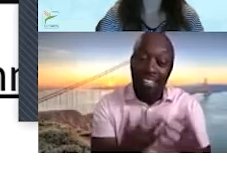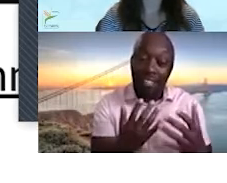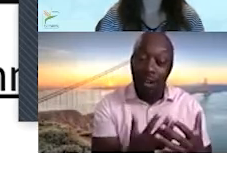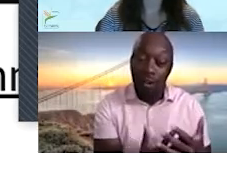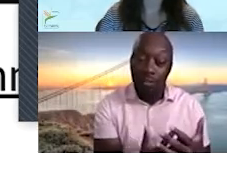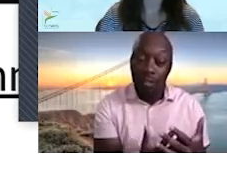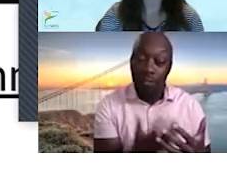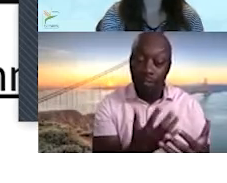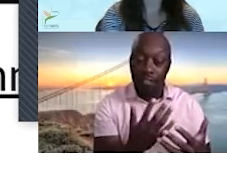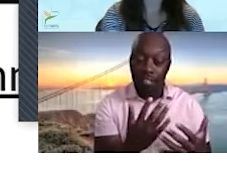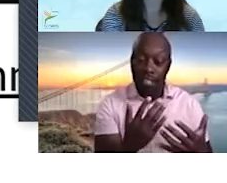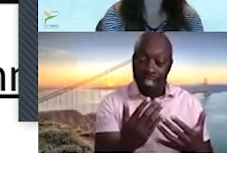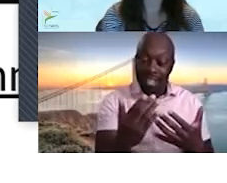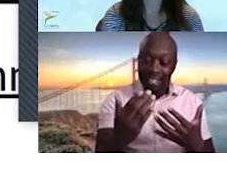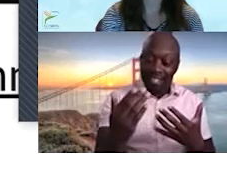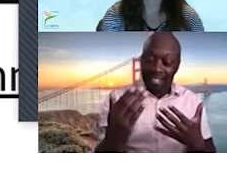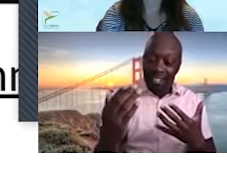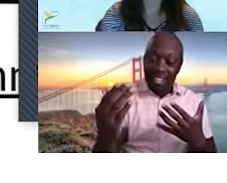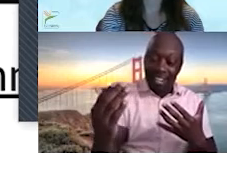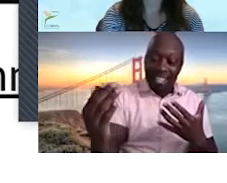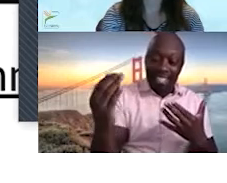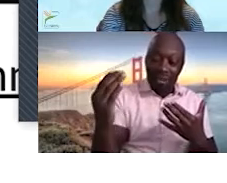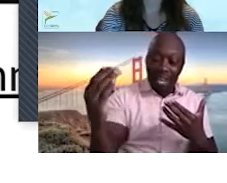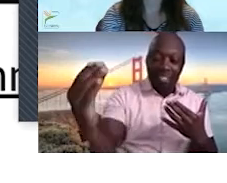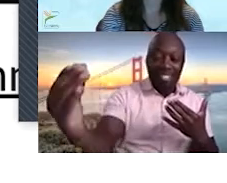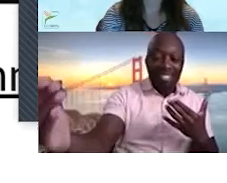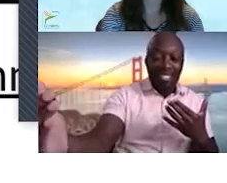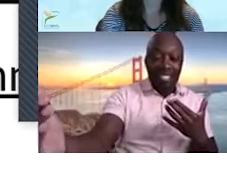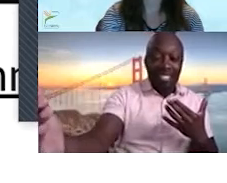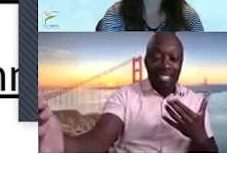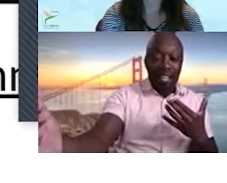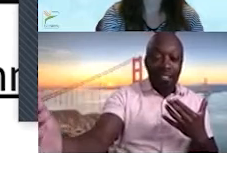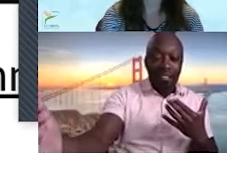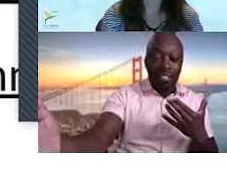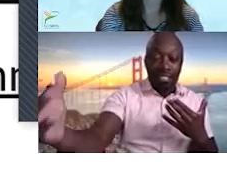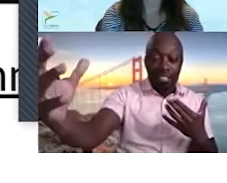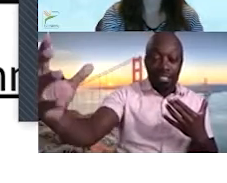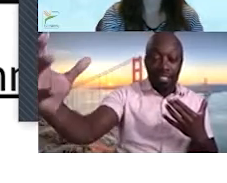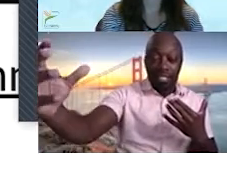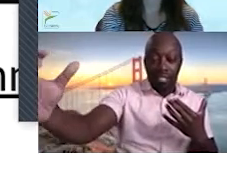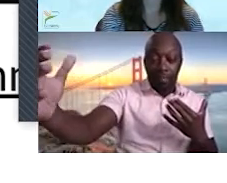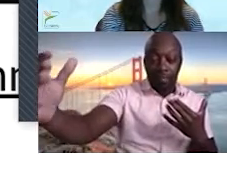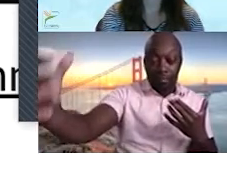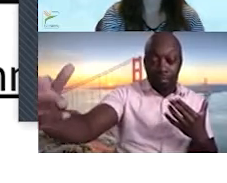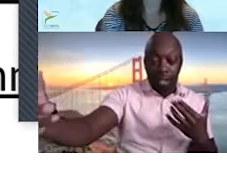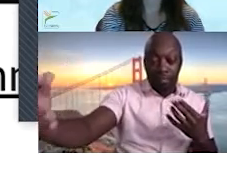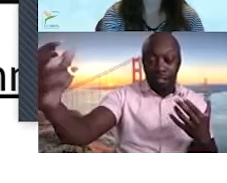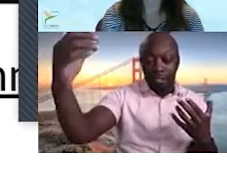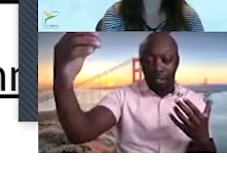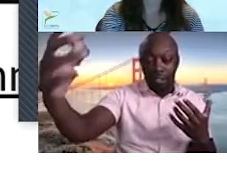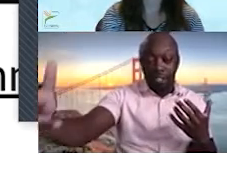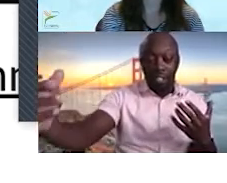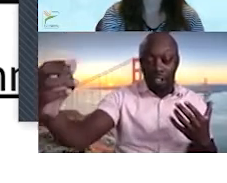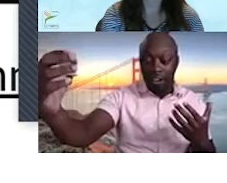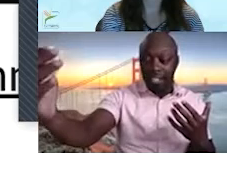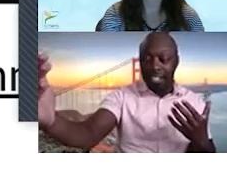parent that they're always with first. And their eyes, they don't have that distance yet to see the papa